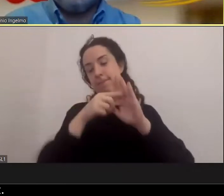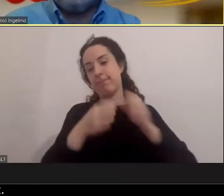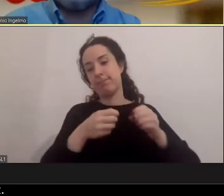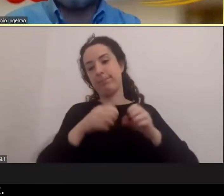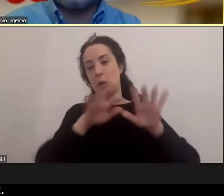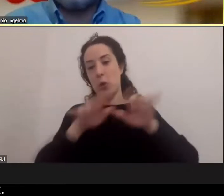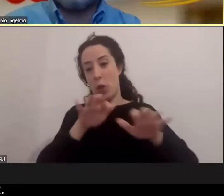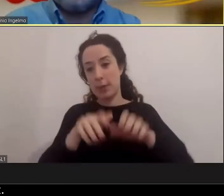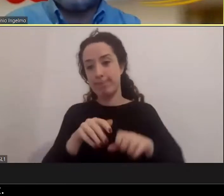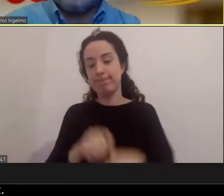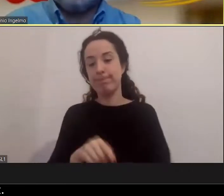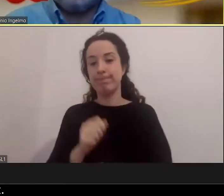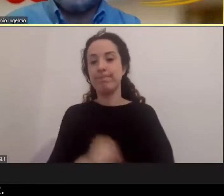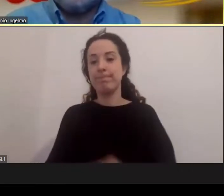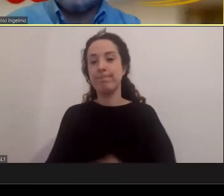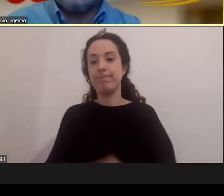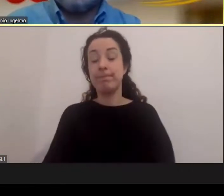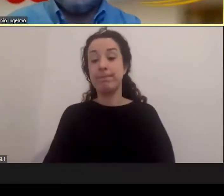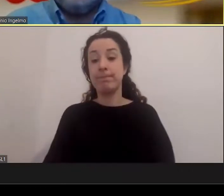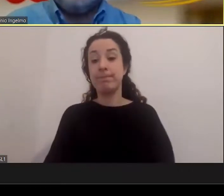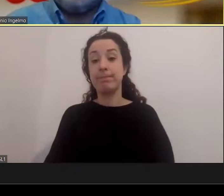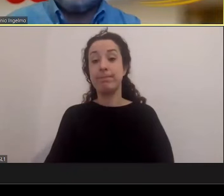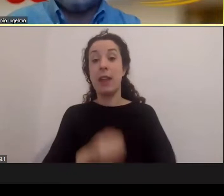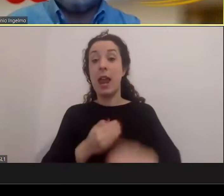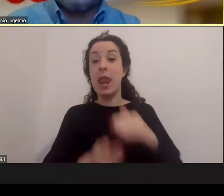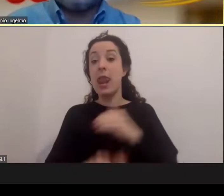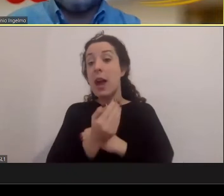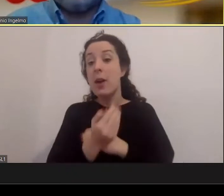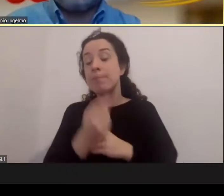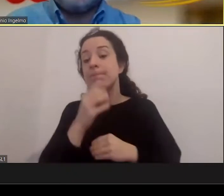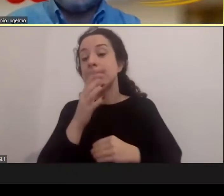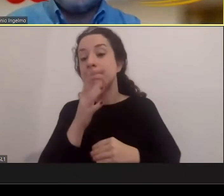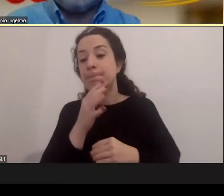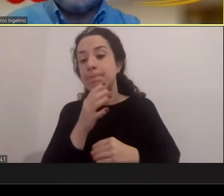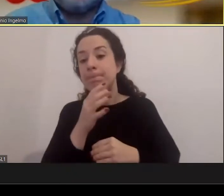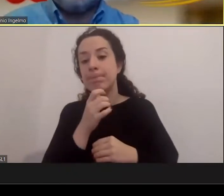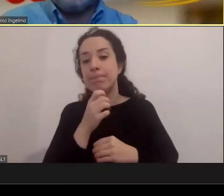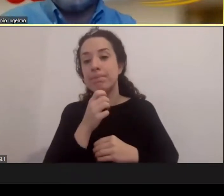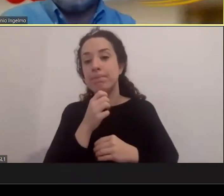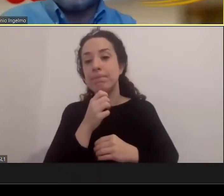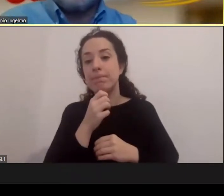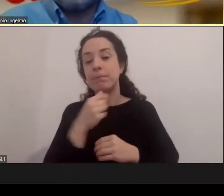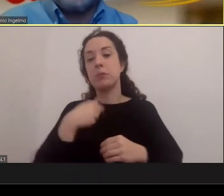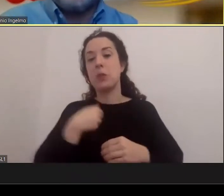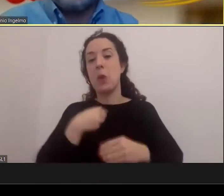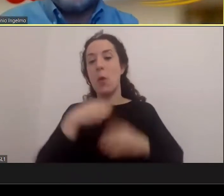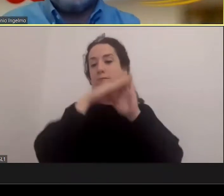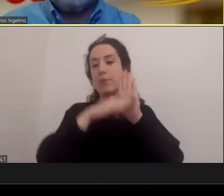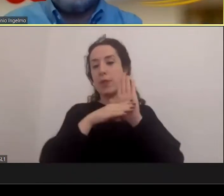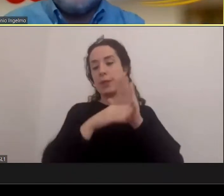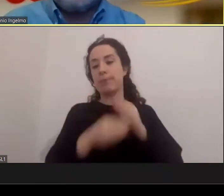And now, to present the project, I'm going to play a video about